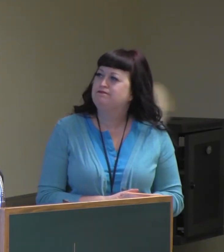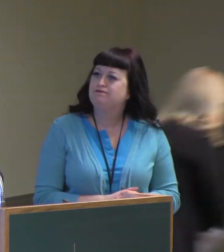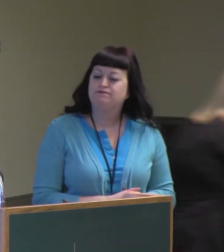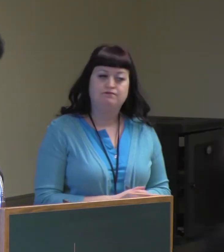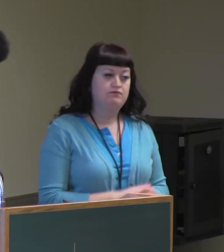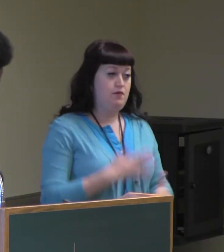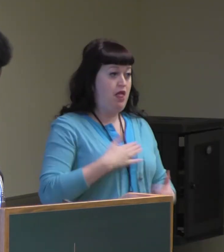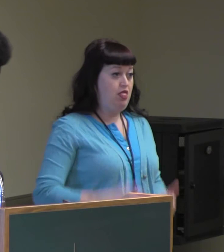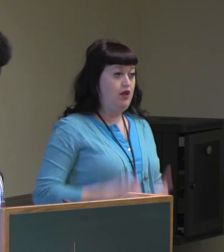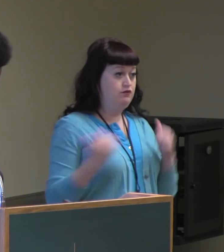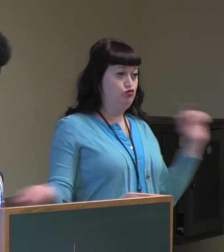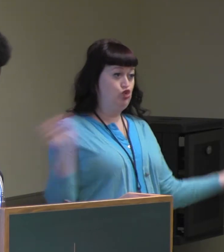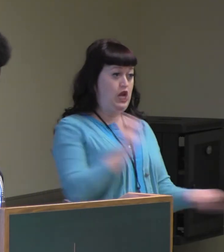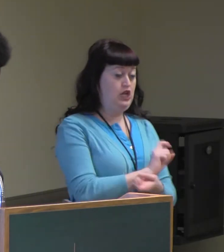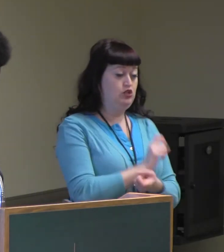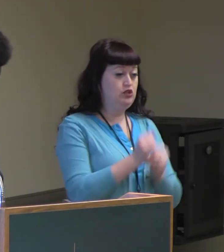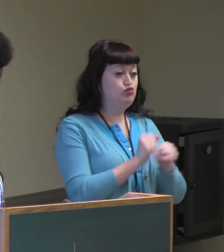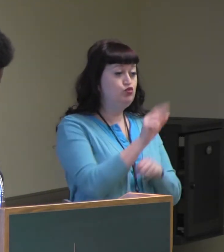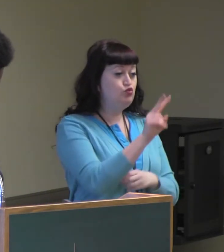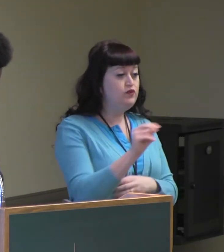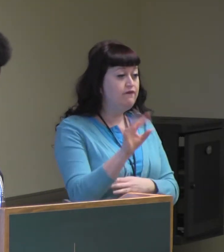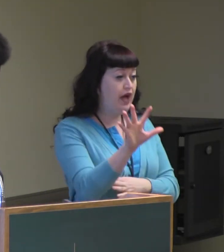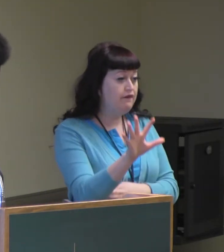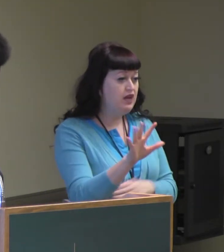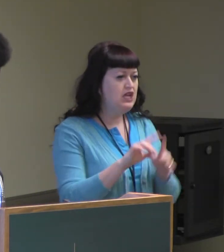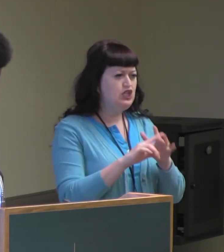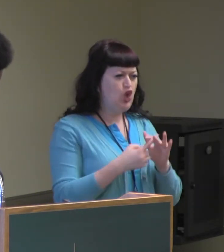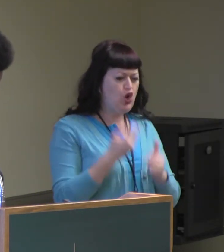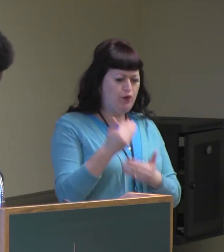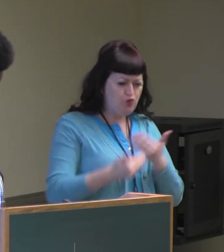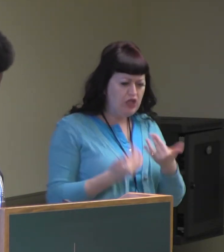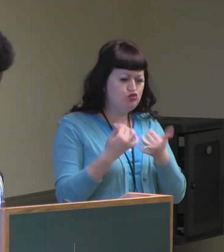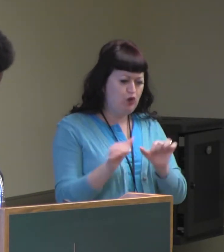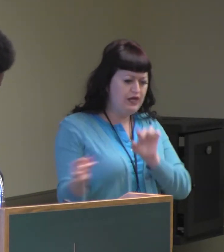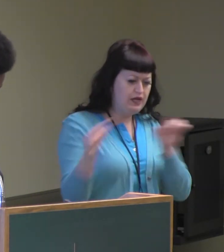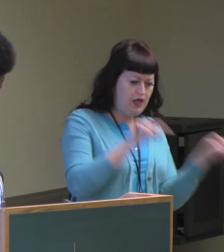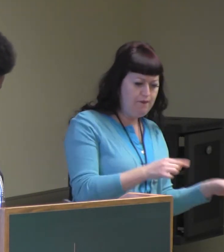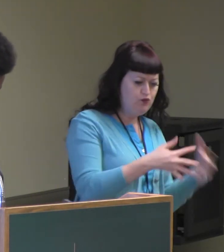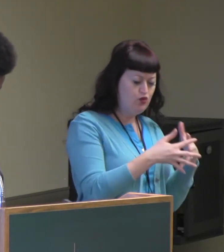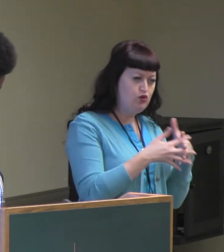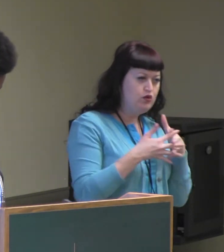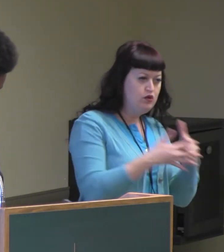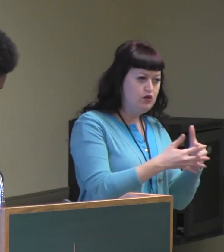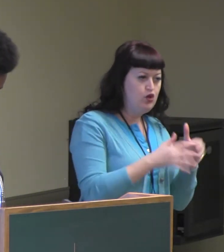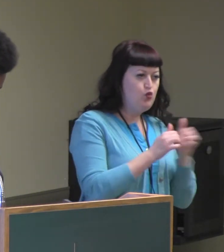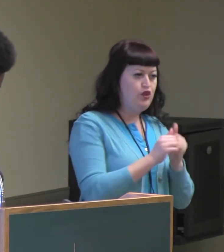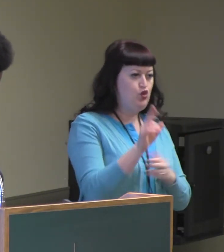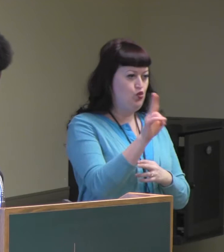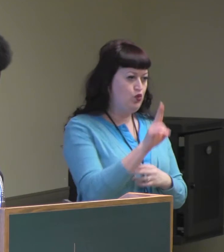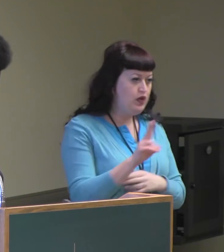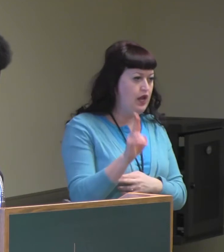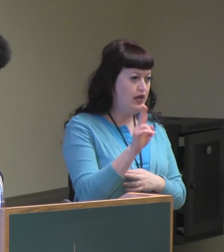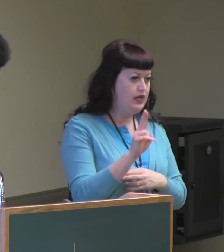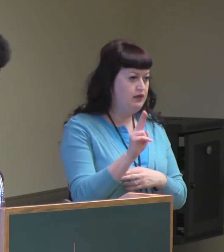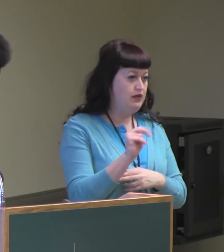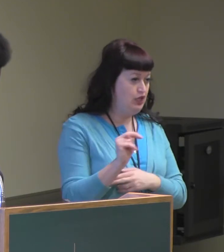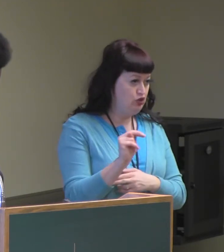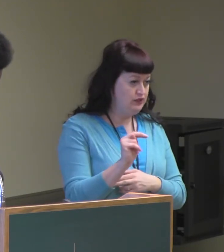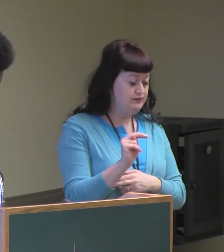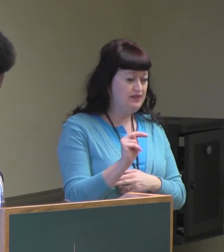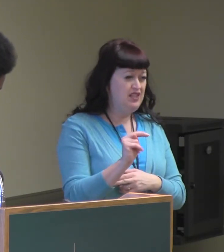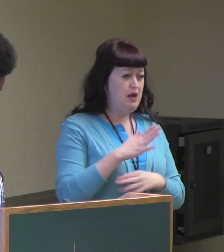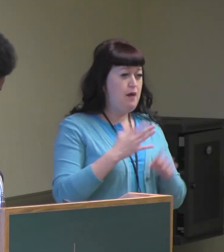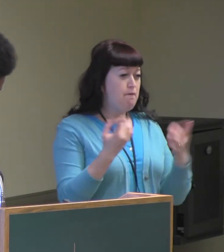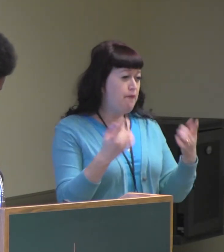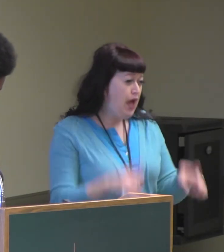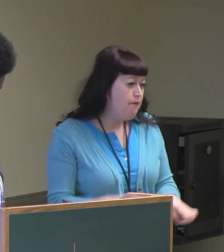Life changed. In 2005, we started the process of going to America with the United Nations High Commissioner for Refugees. But then my aunt got